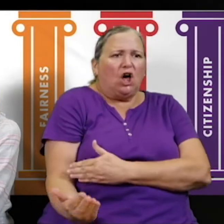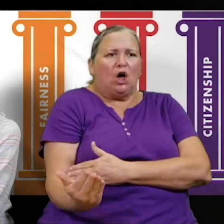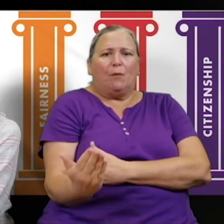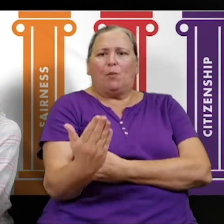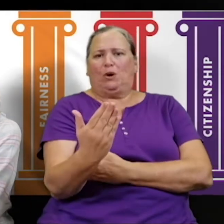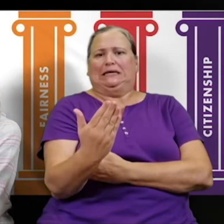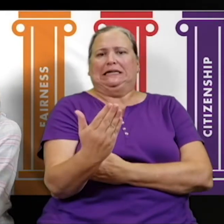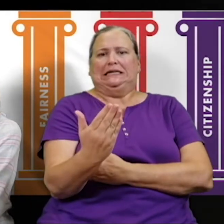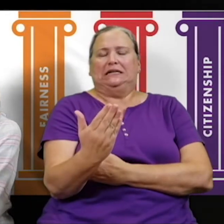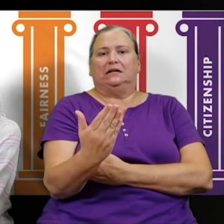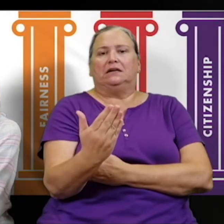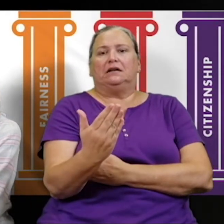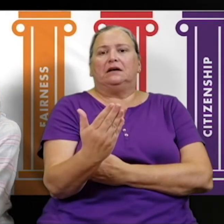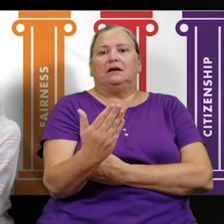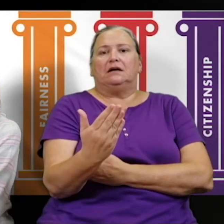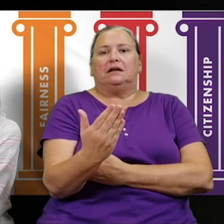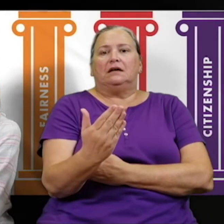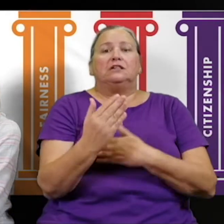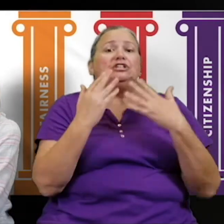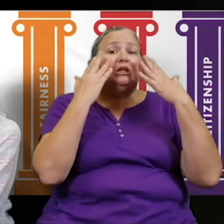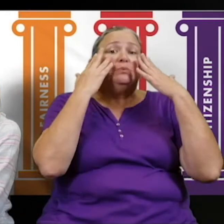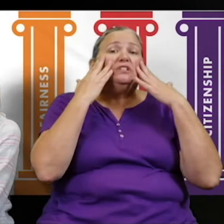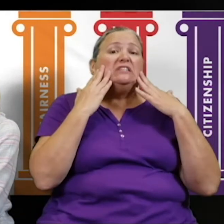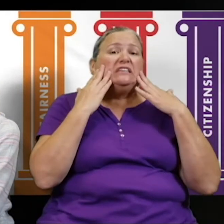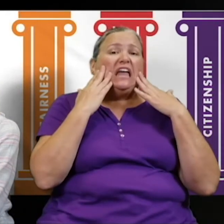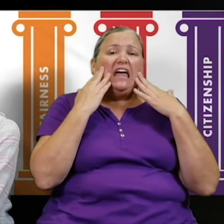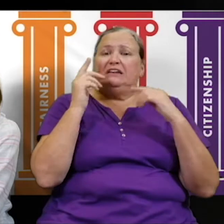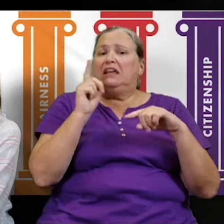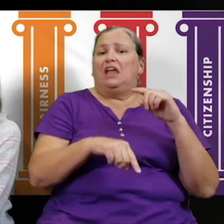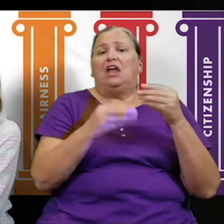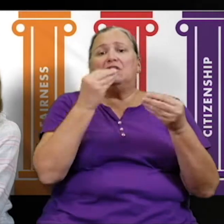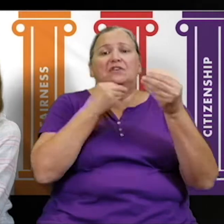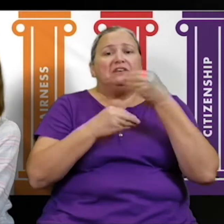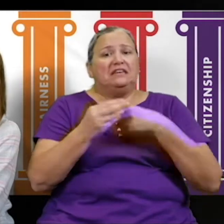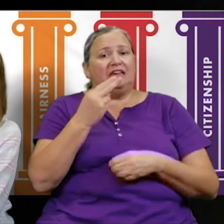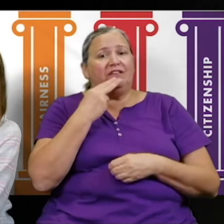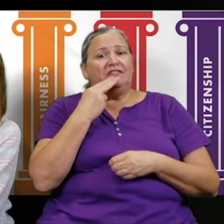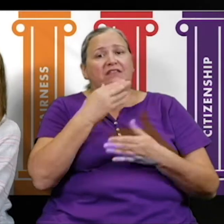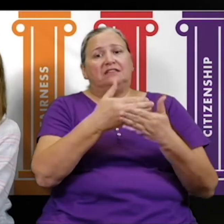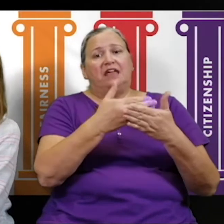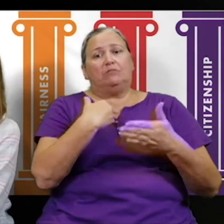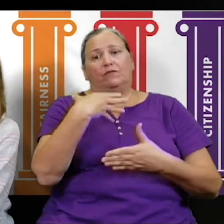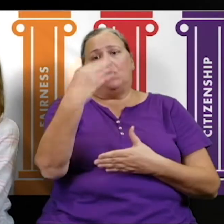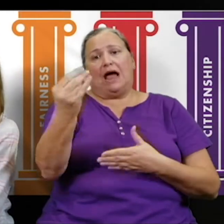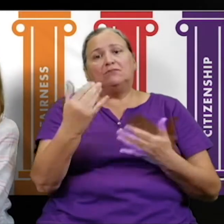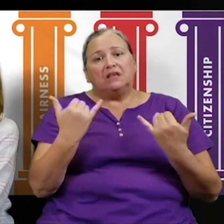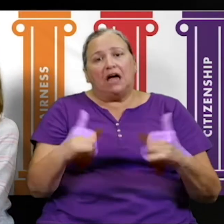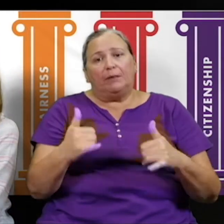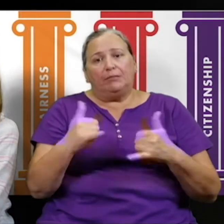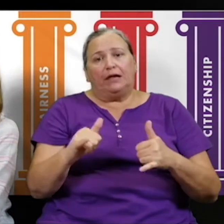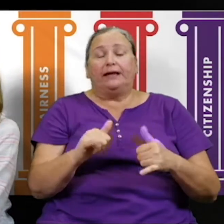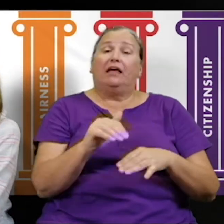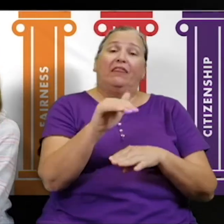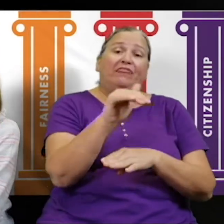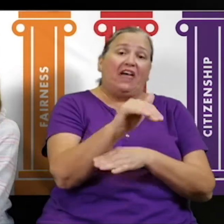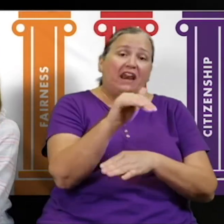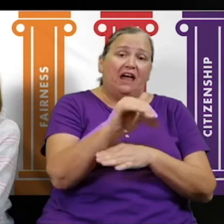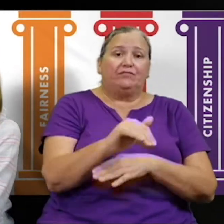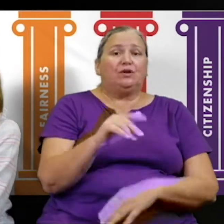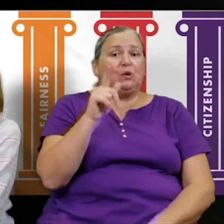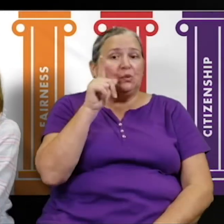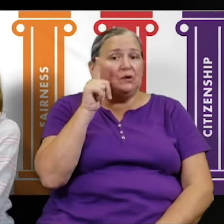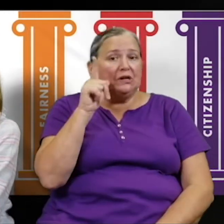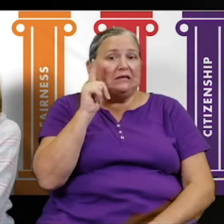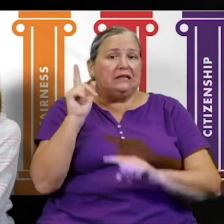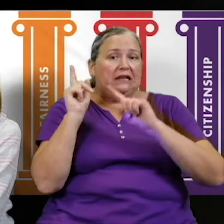even too sad to eat the snack Mr. Slinger served before recess. That afternoon, Lily went to